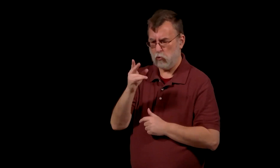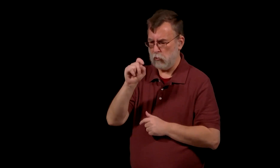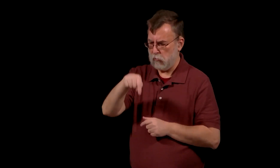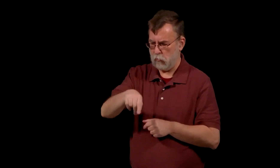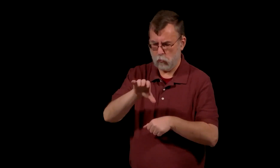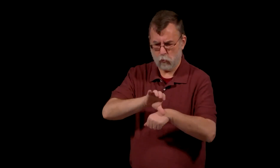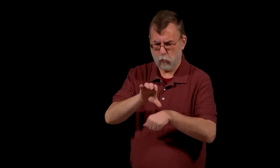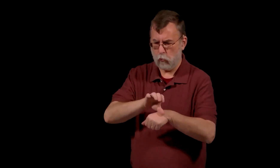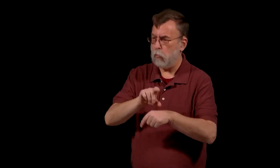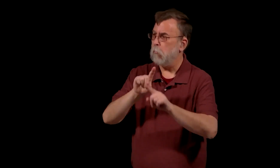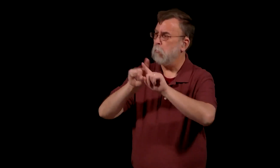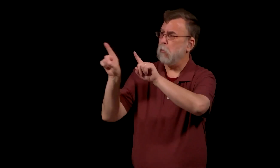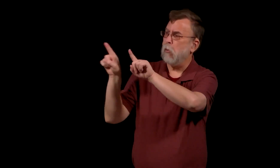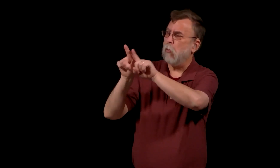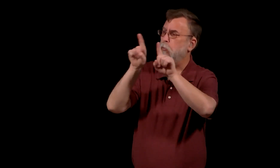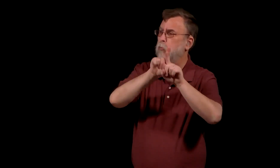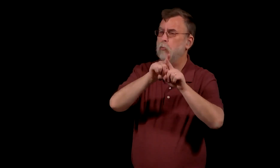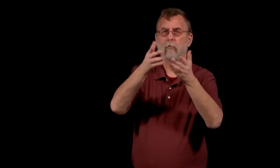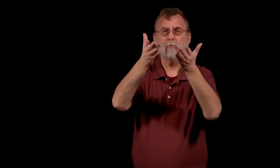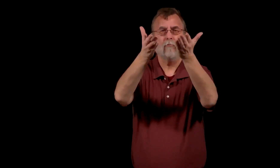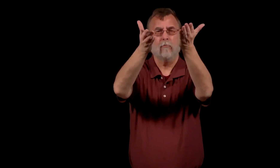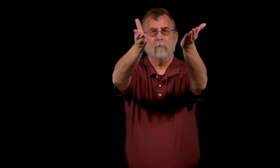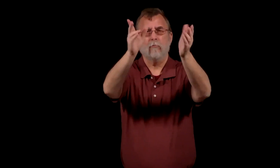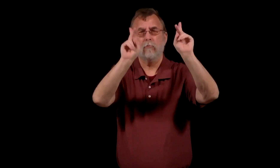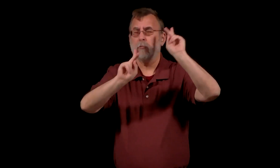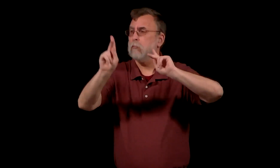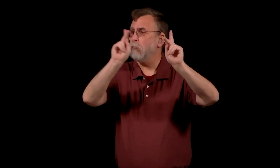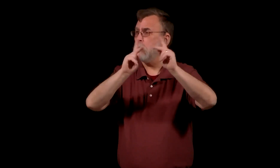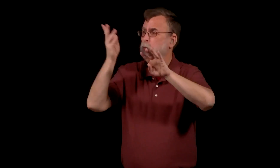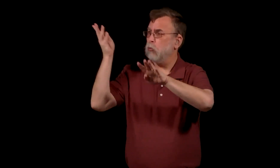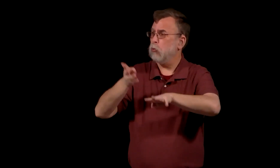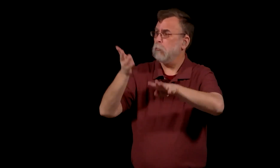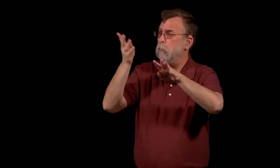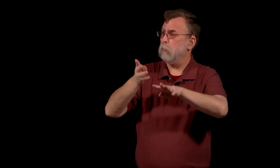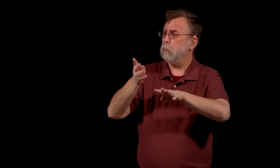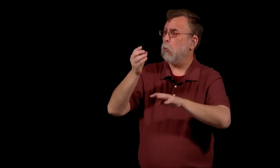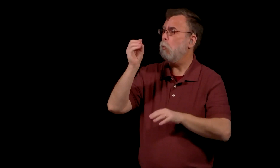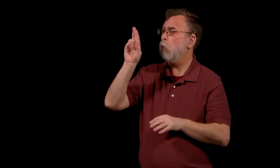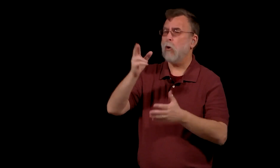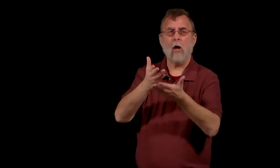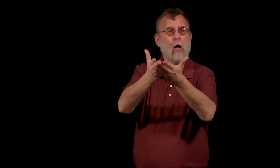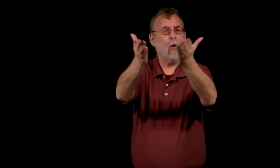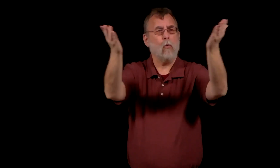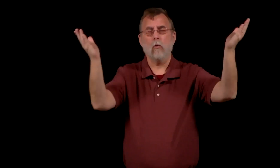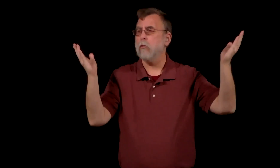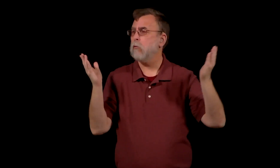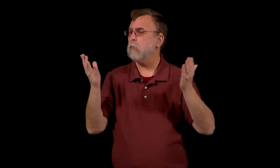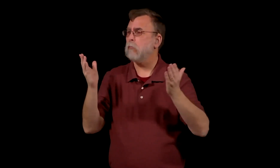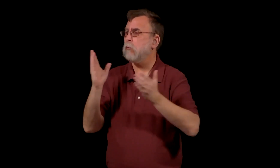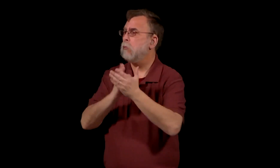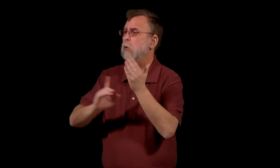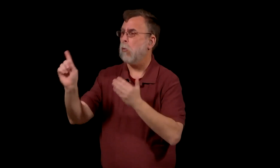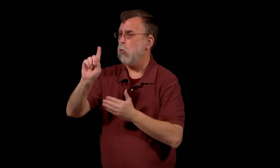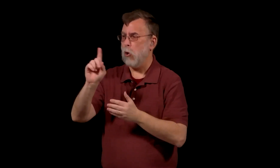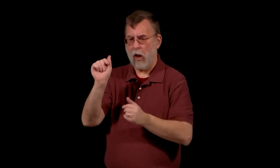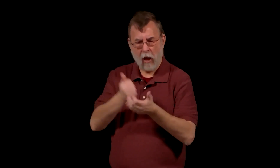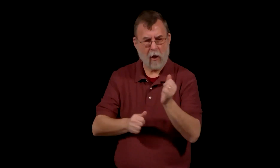and sisters, not just here at church, but everywhere, people who are watching on the live stream and Facebook and